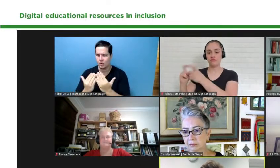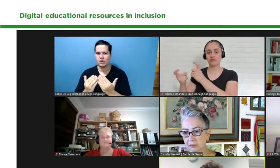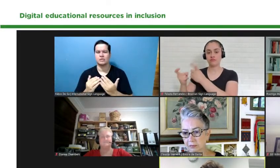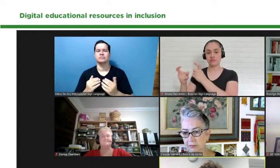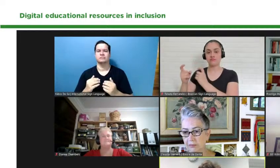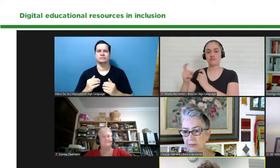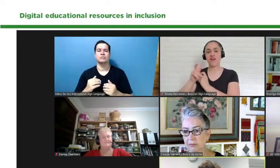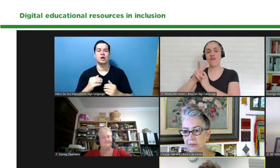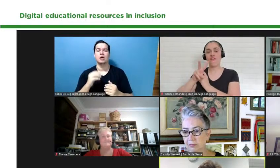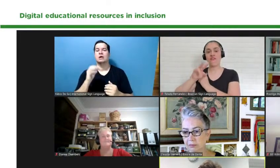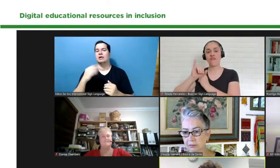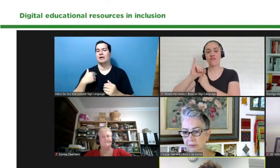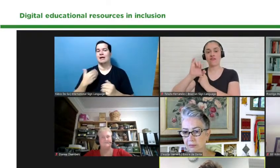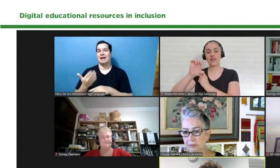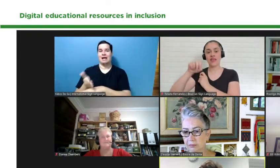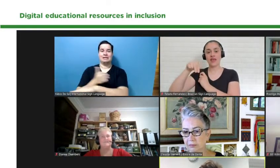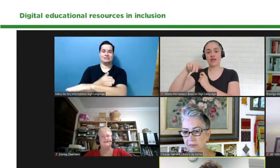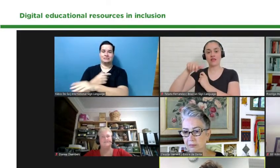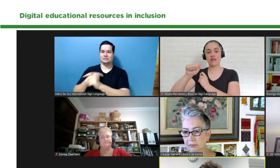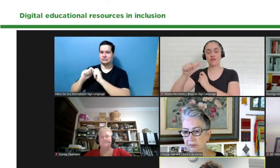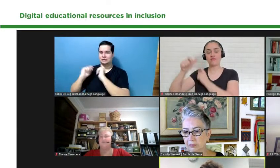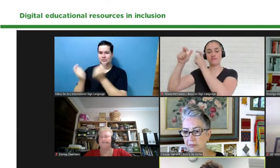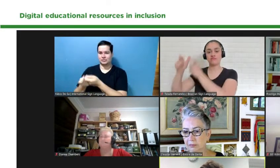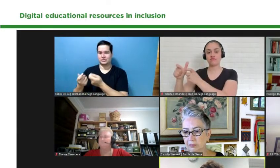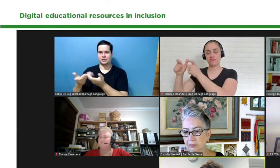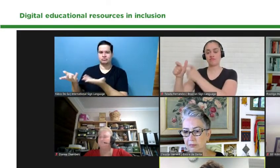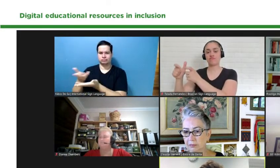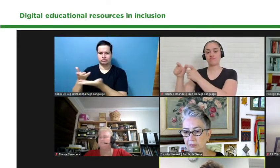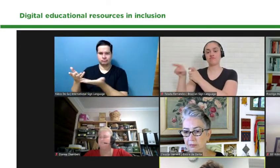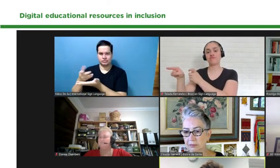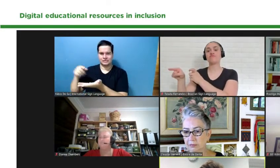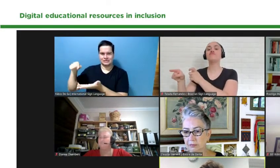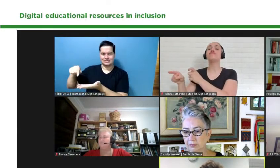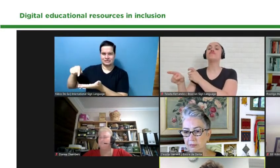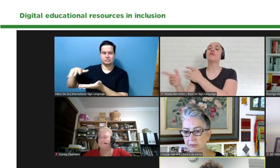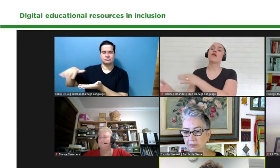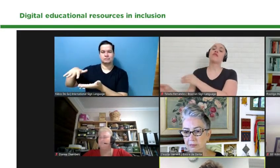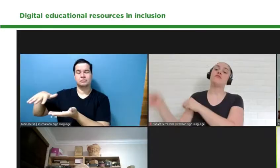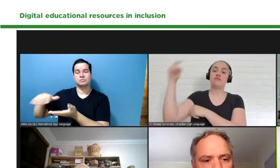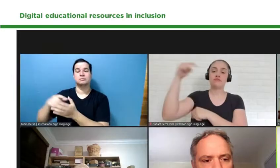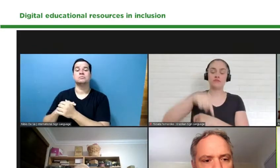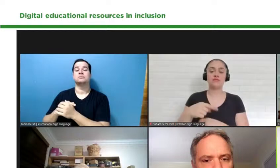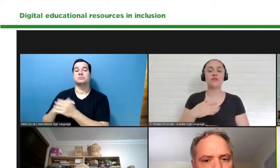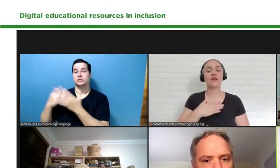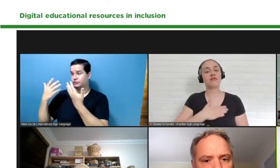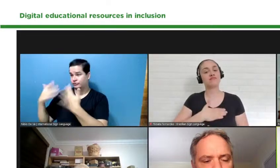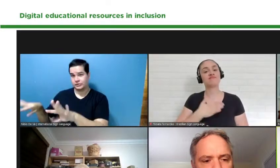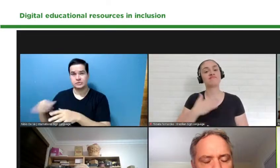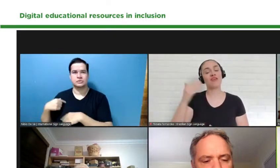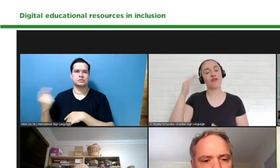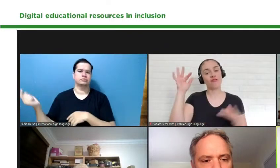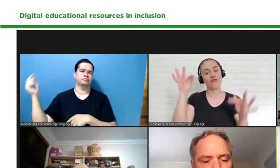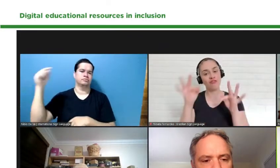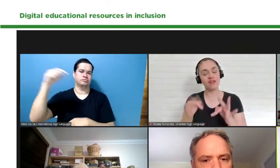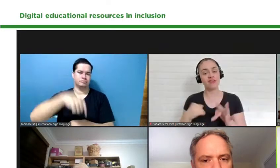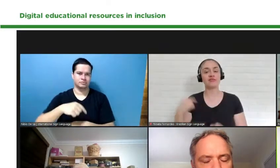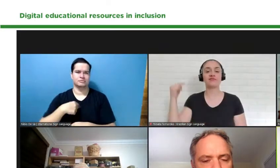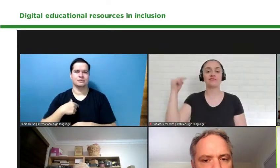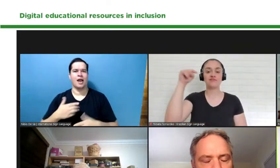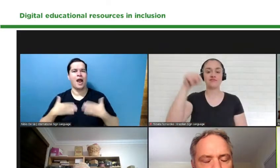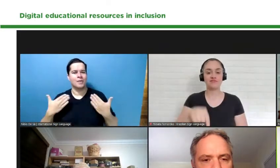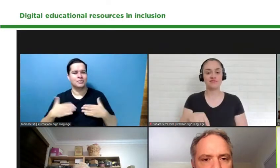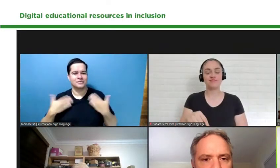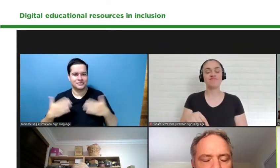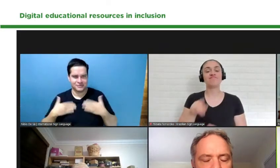Project conference, so I ran a bit late. I'm sorry about that. It's an honor to be here on this panel and to be able to present the Zero Project to